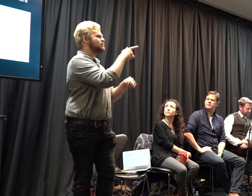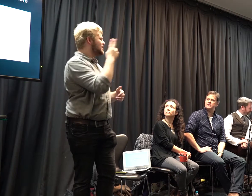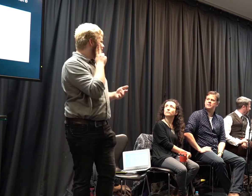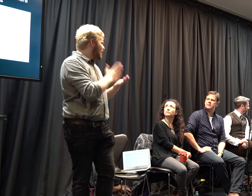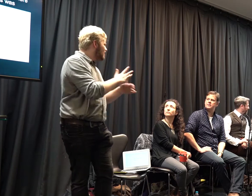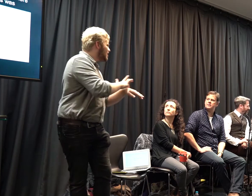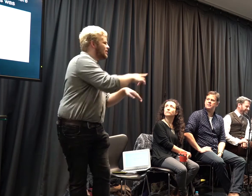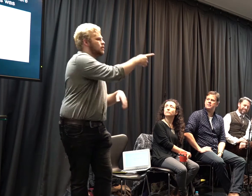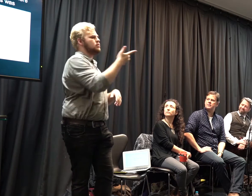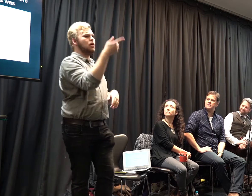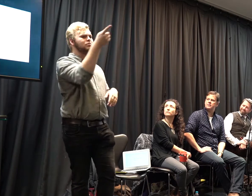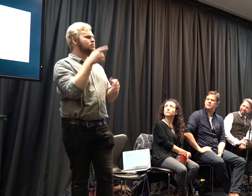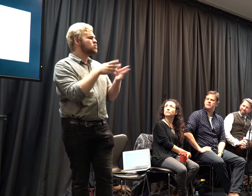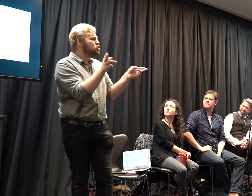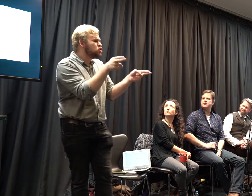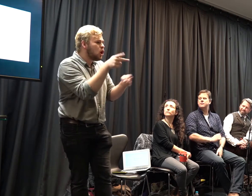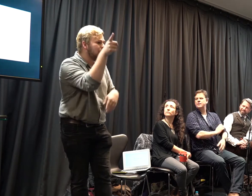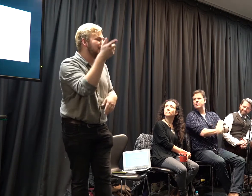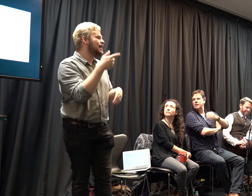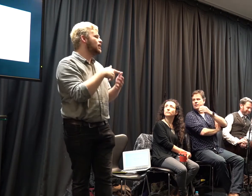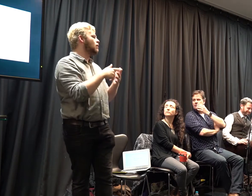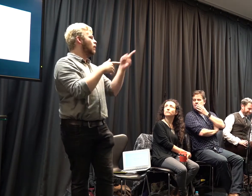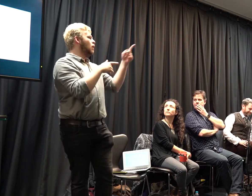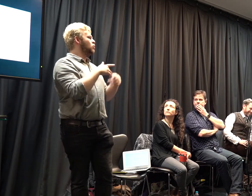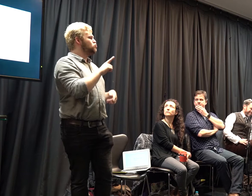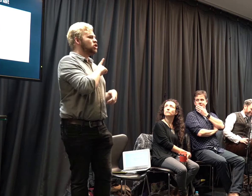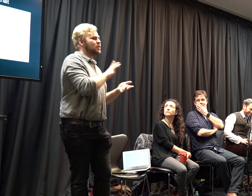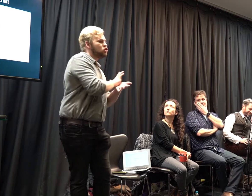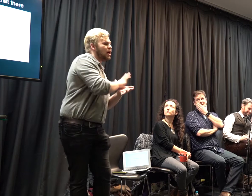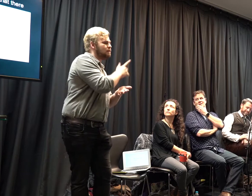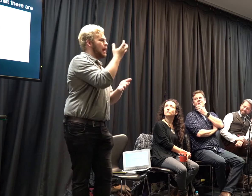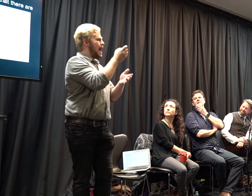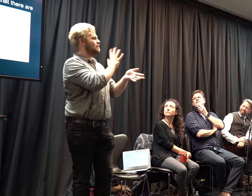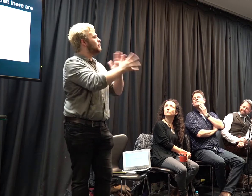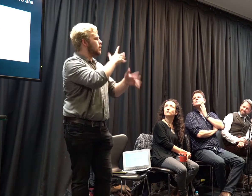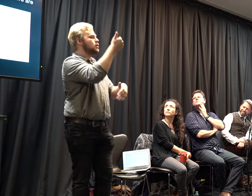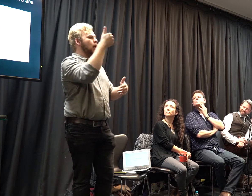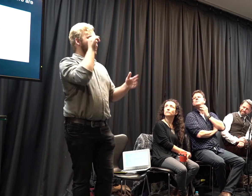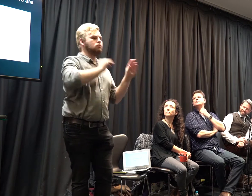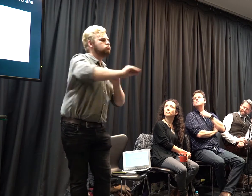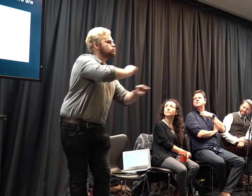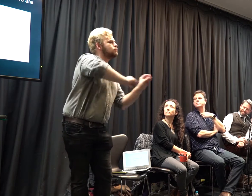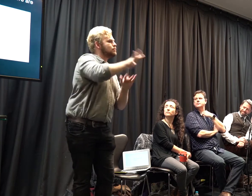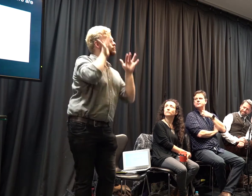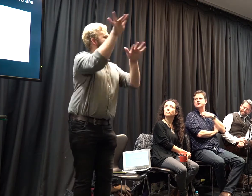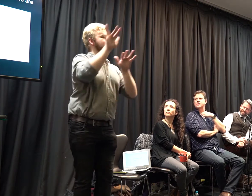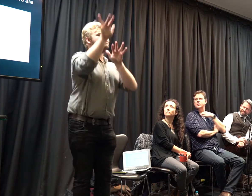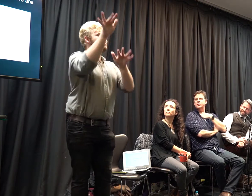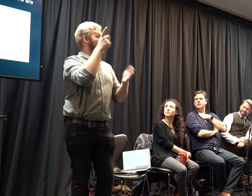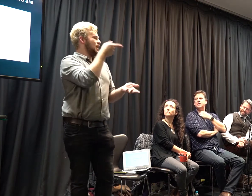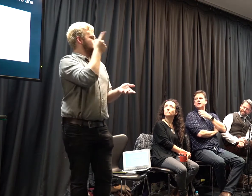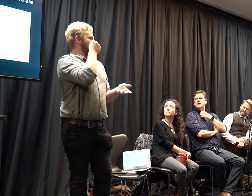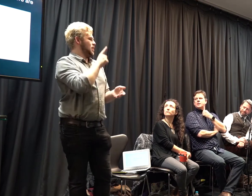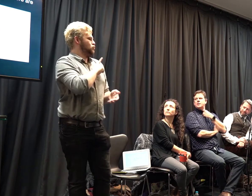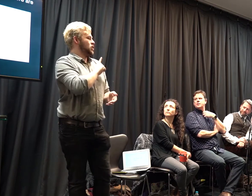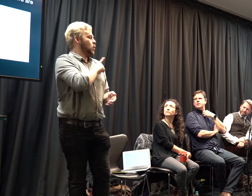users know that there's performances such as Tommy or definitely performances or reasons to be cheerful, and by